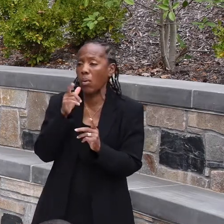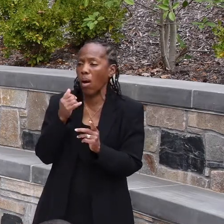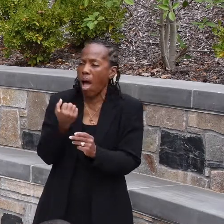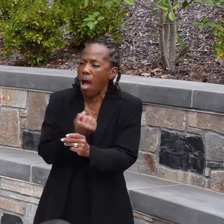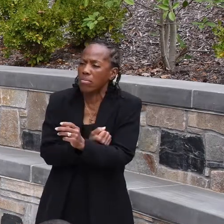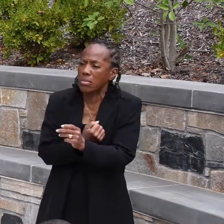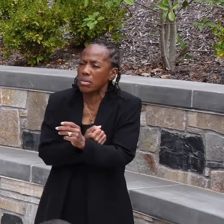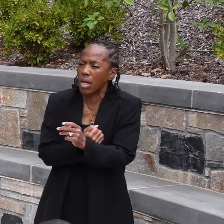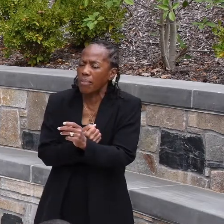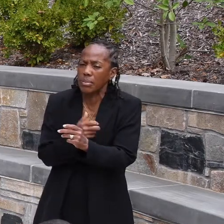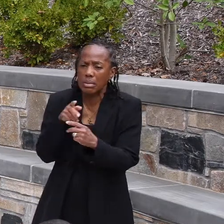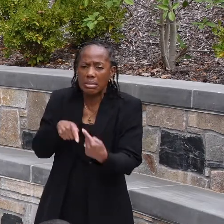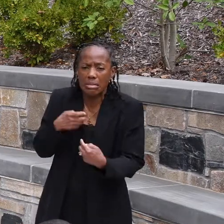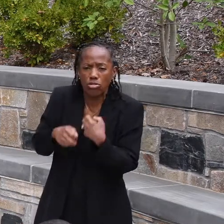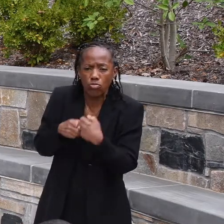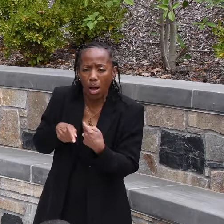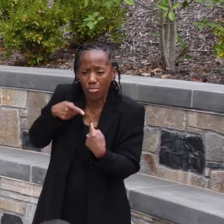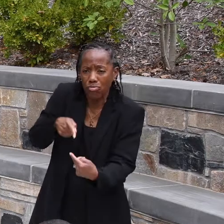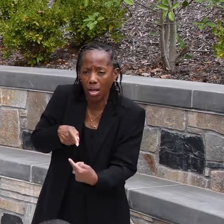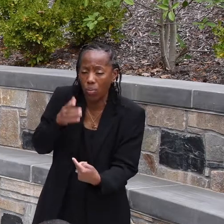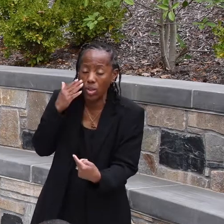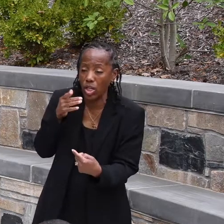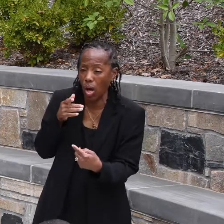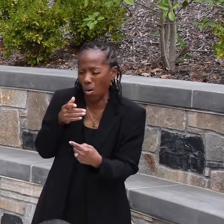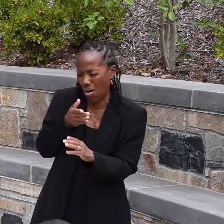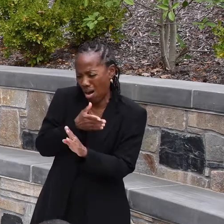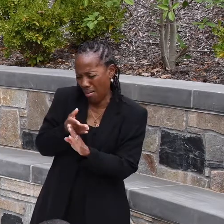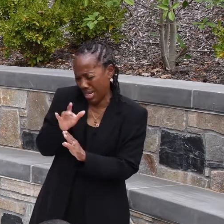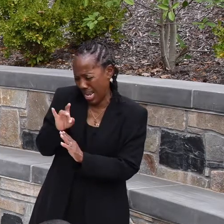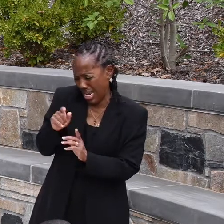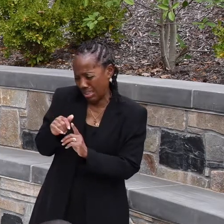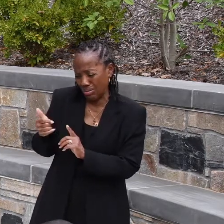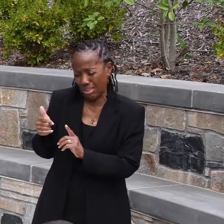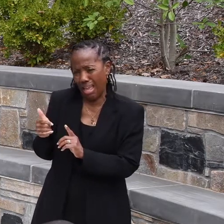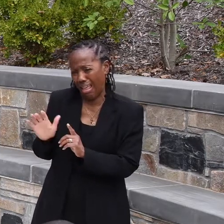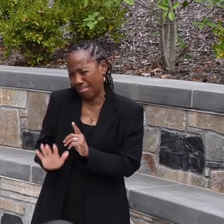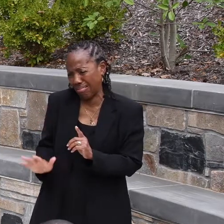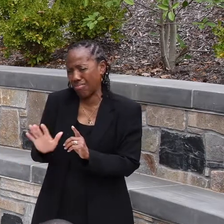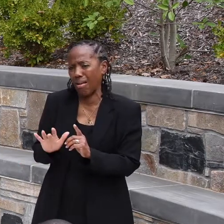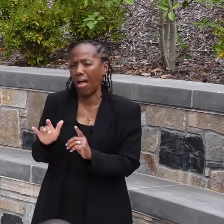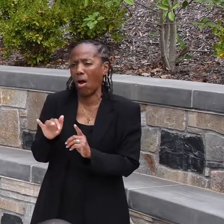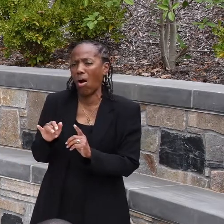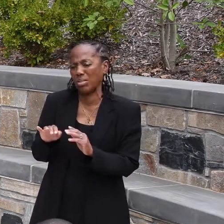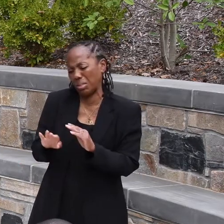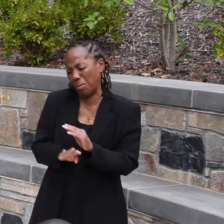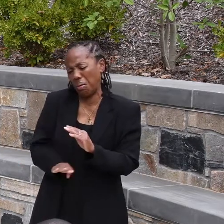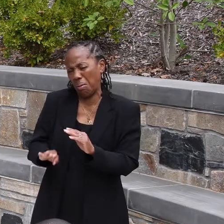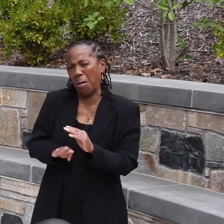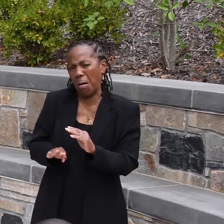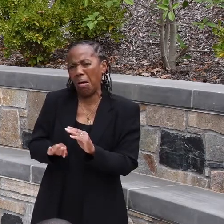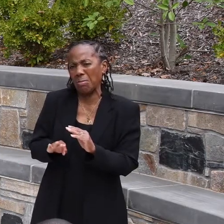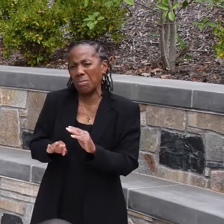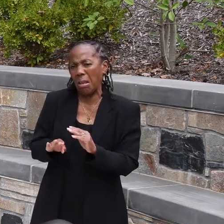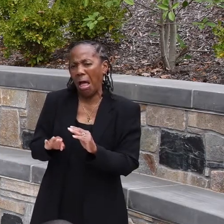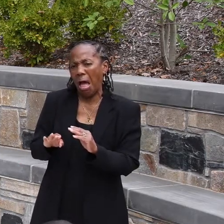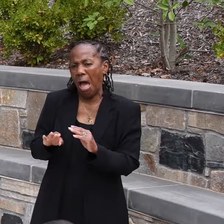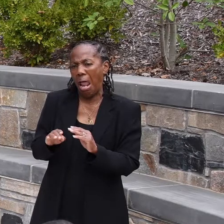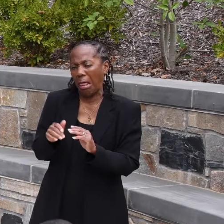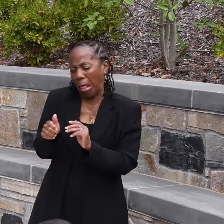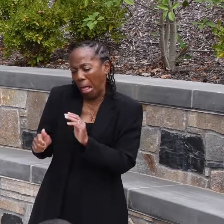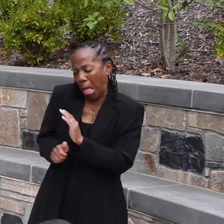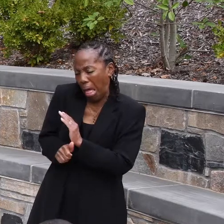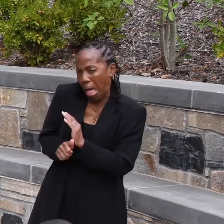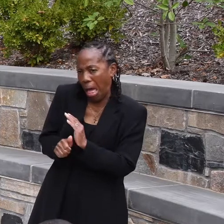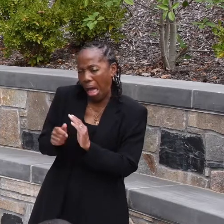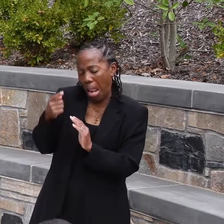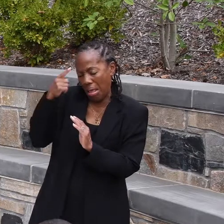substance use issues, we know that up to 8 out of 10 of them will also have underlying mental health needs. And this is where Sheppard Pratt can come